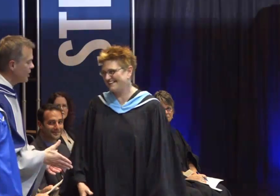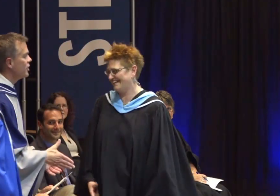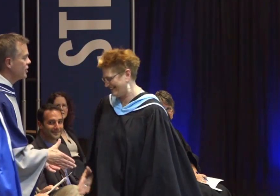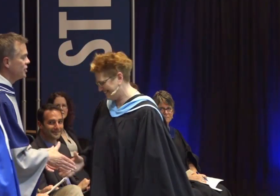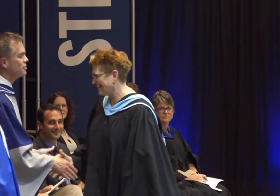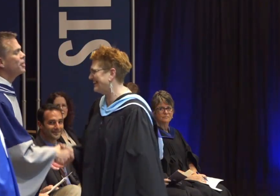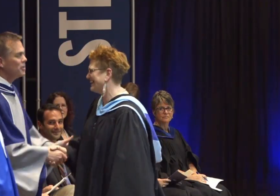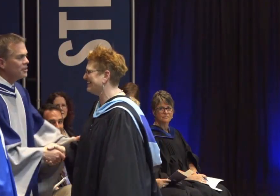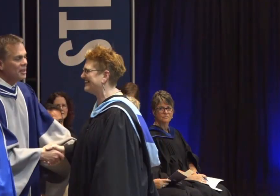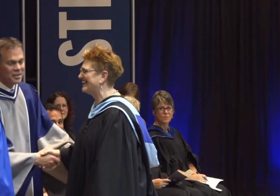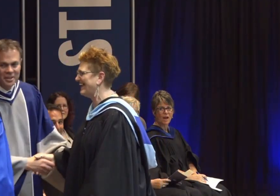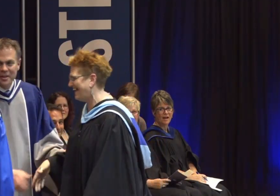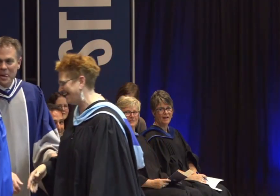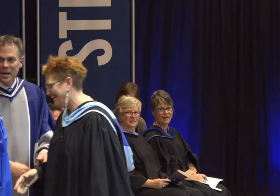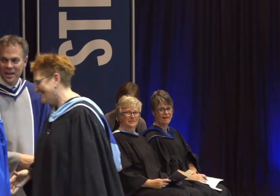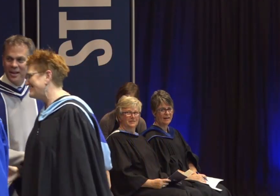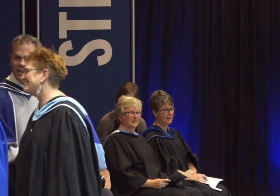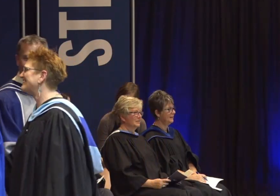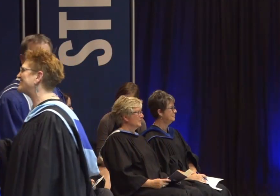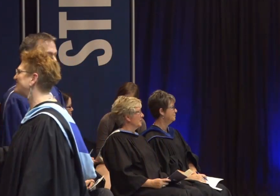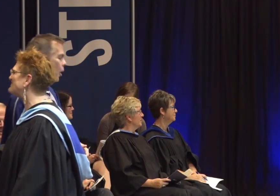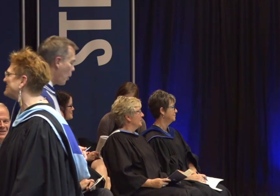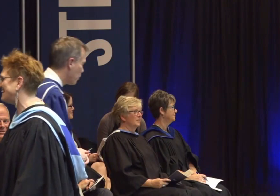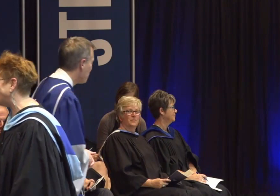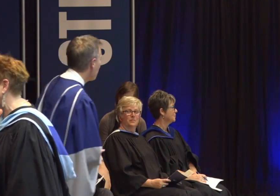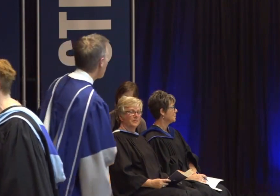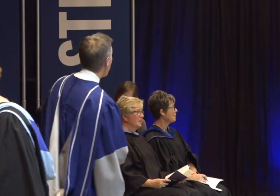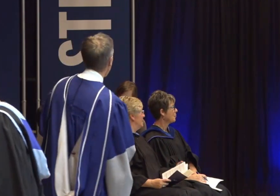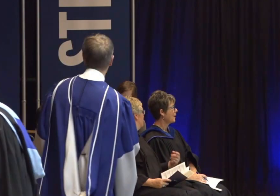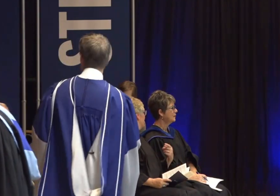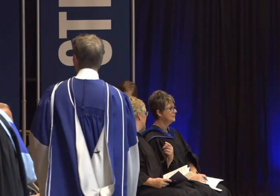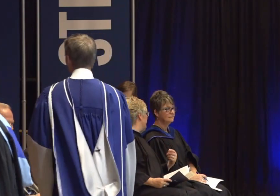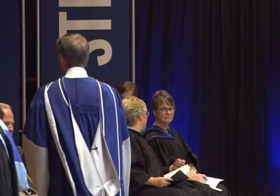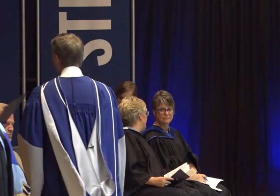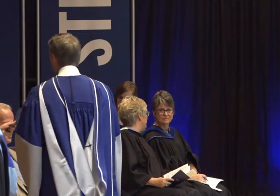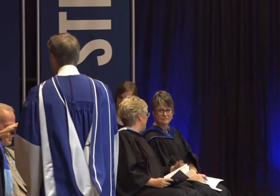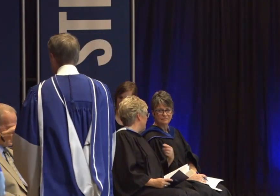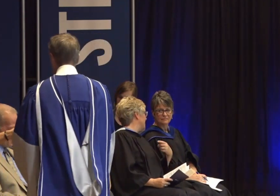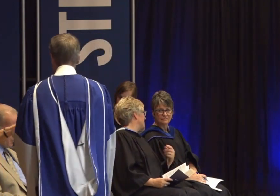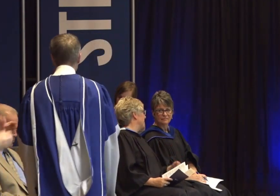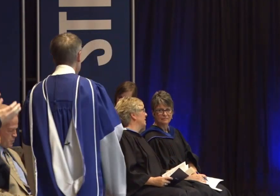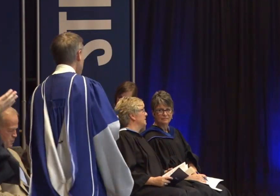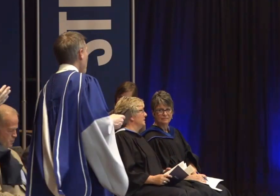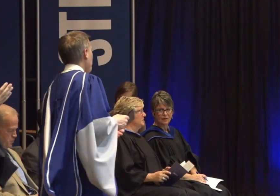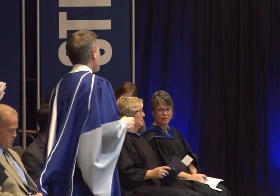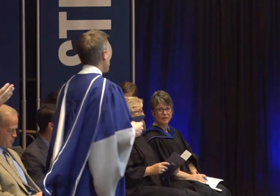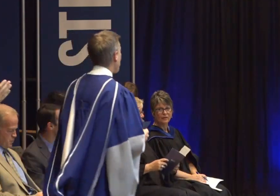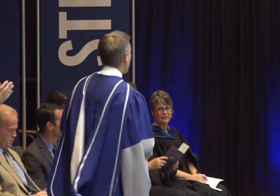Sandy Kaiser.